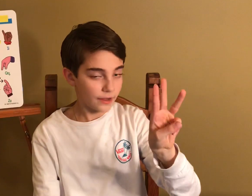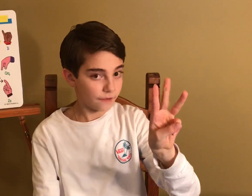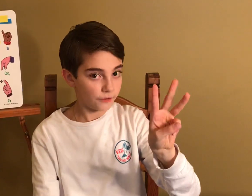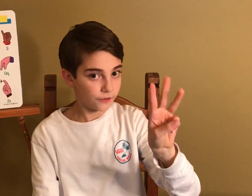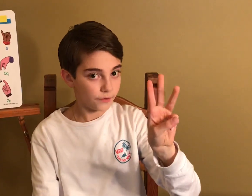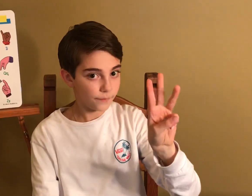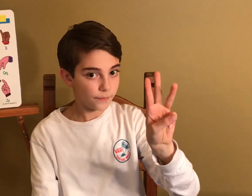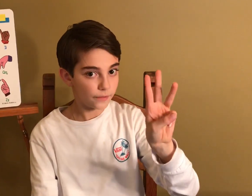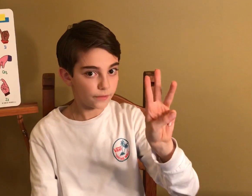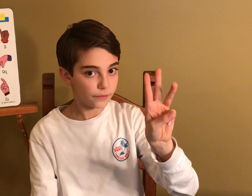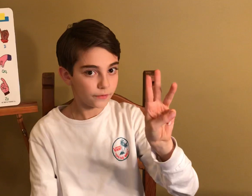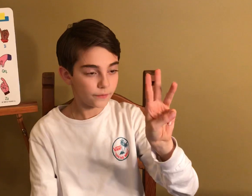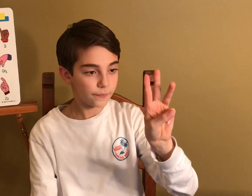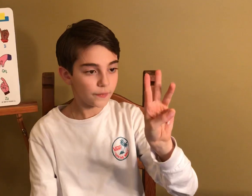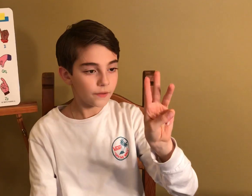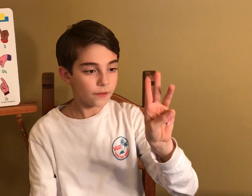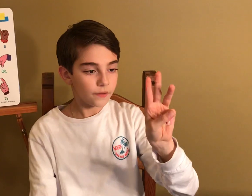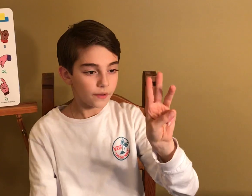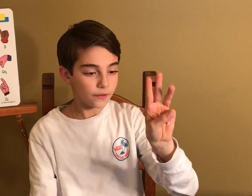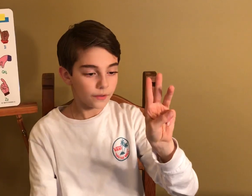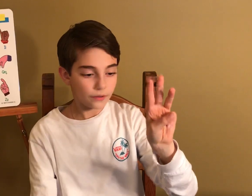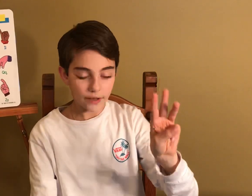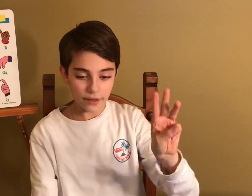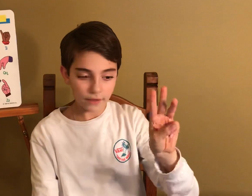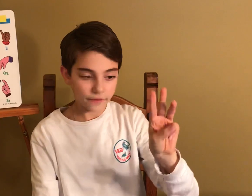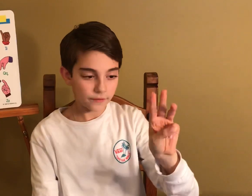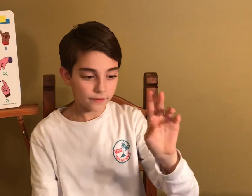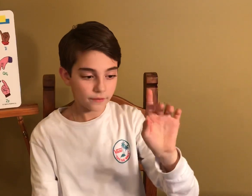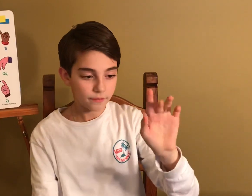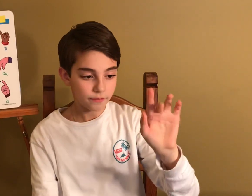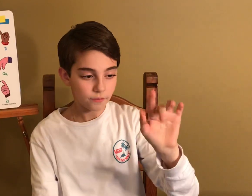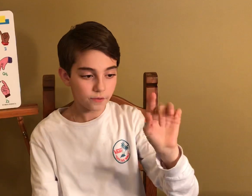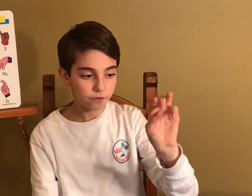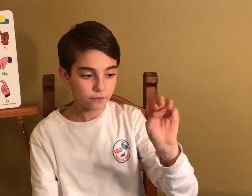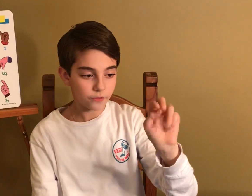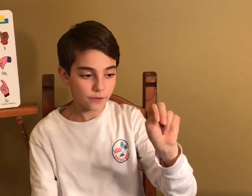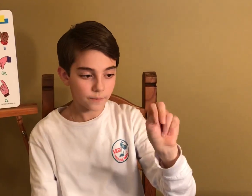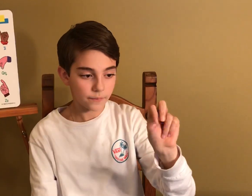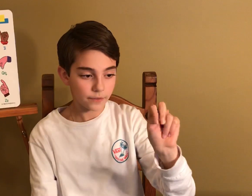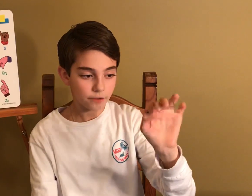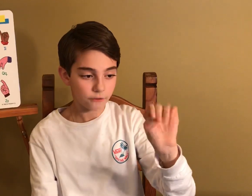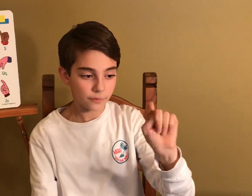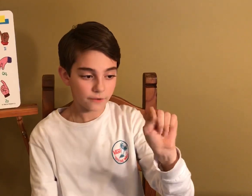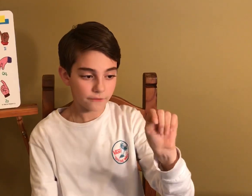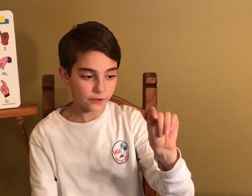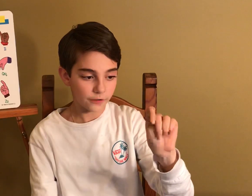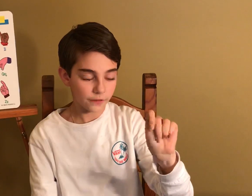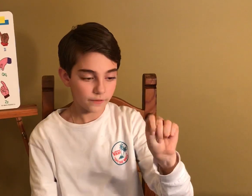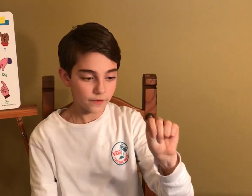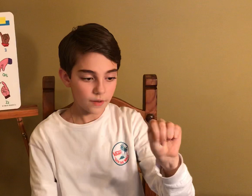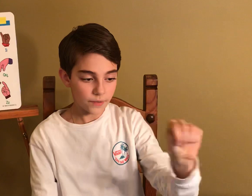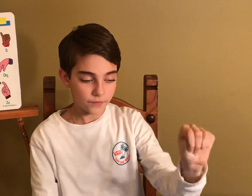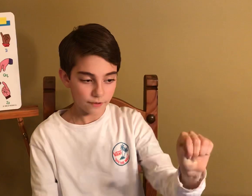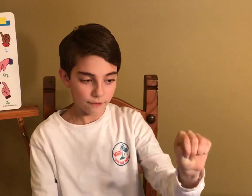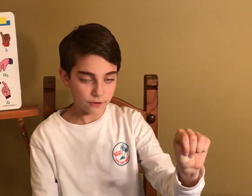add a finger, basically. And then X is you put your thumb, like you're forming a fist, instead of having